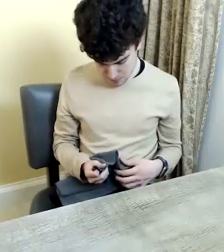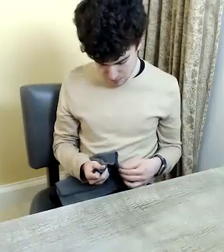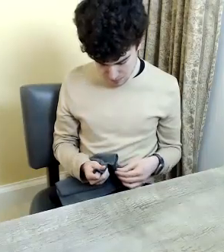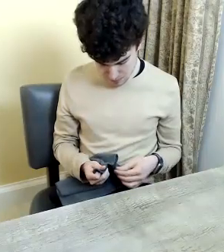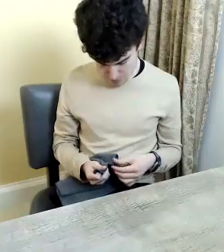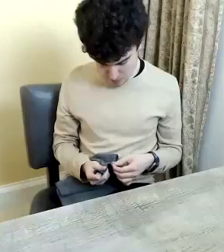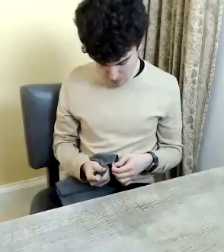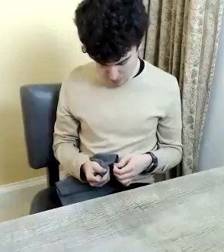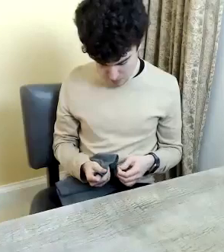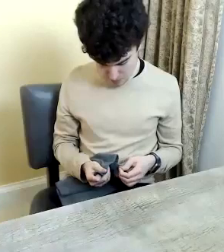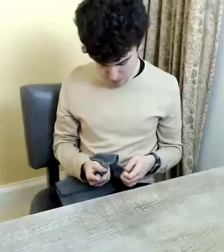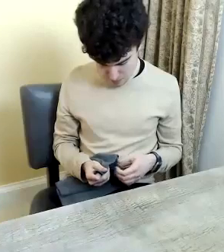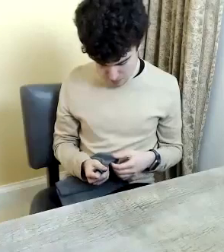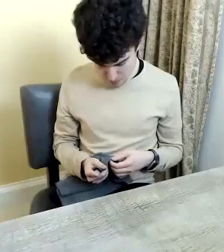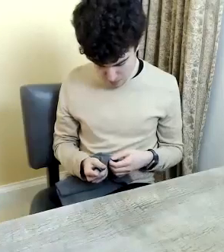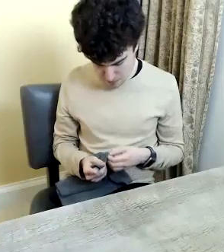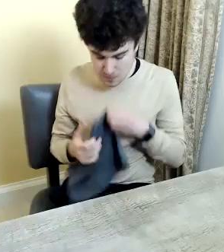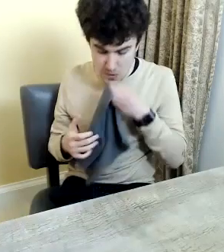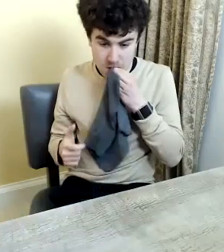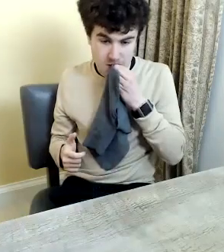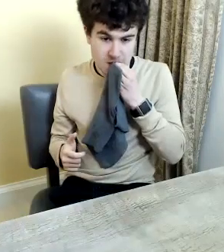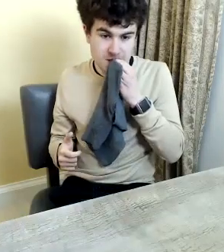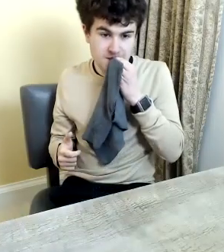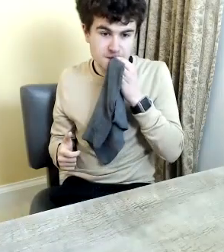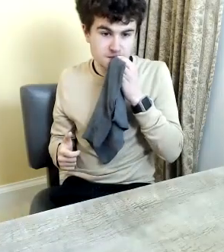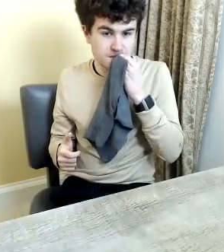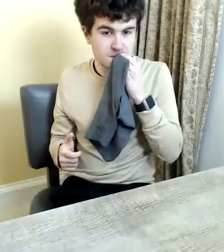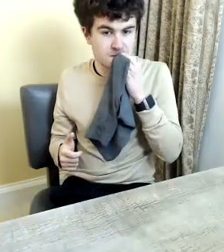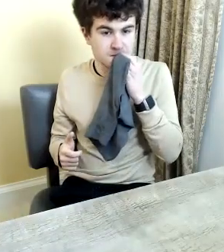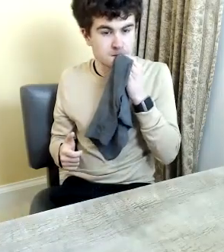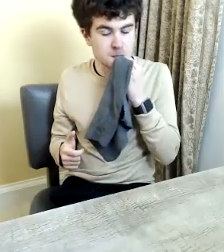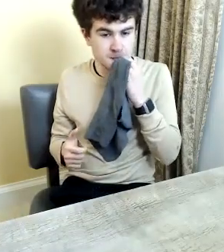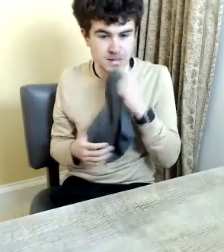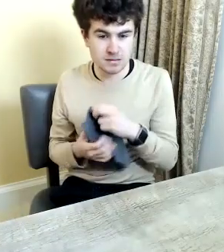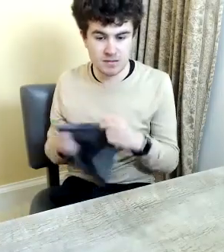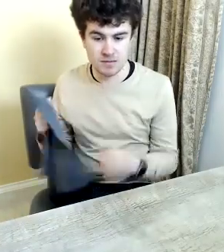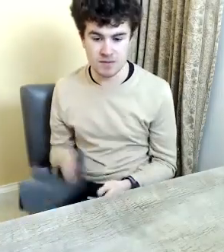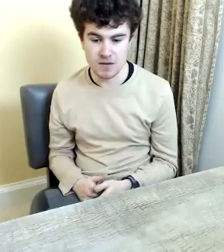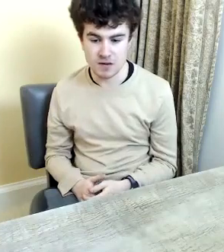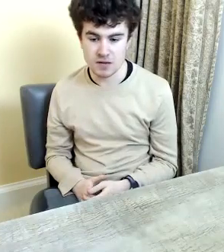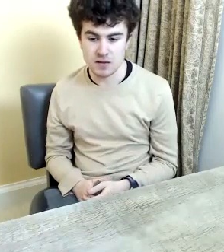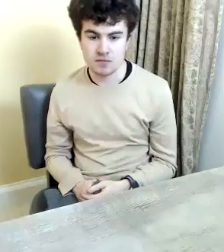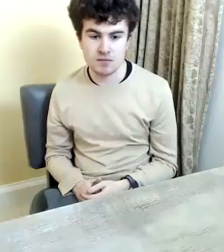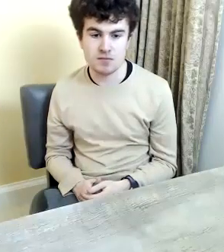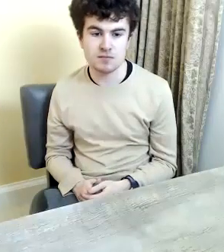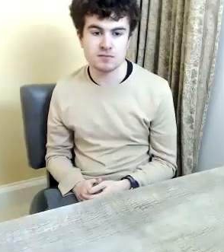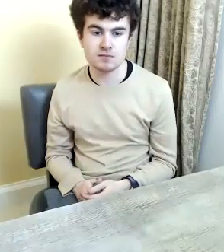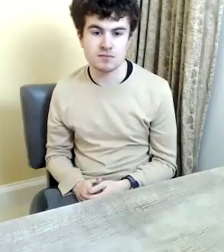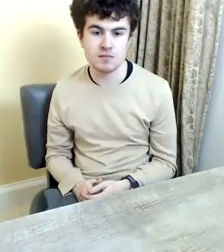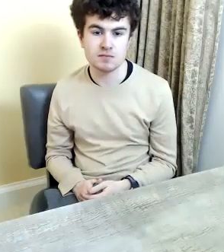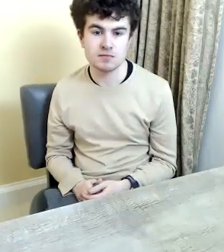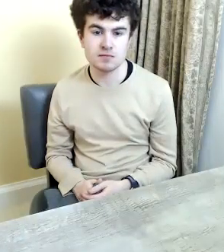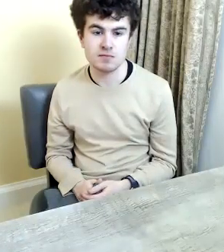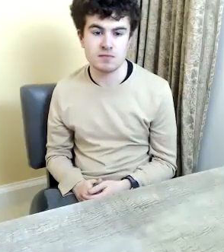I did not know what I needed to be successful, but interestingly, I didn't learn those things in school either. I actually learned